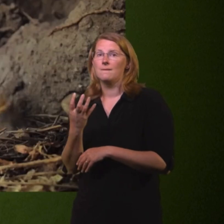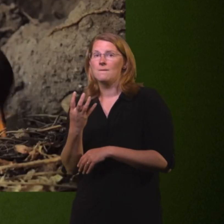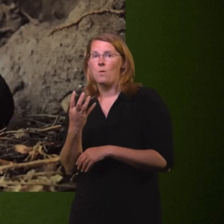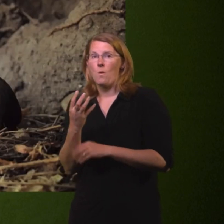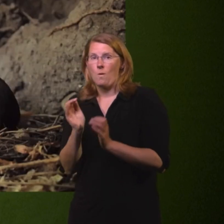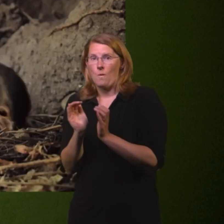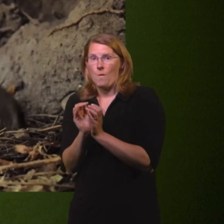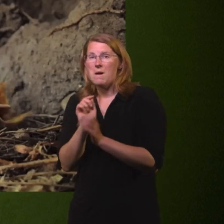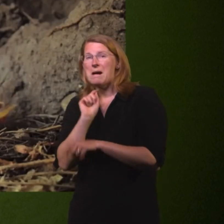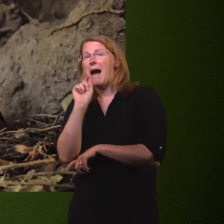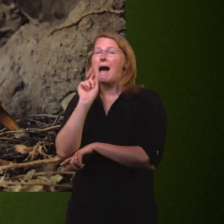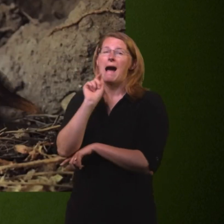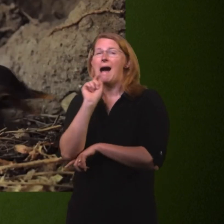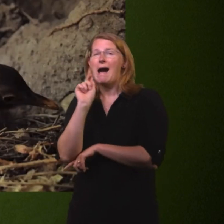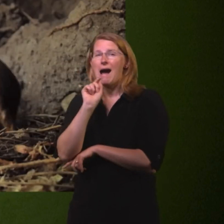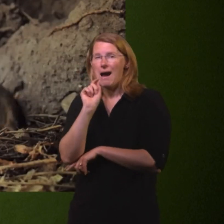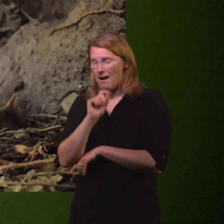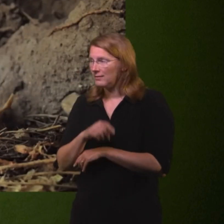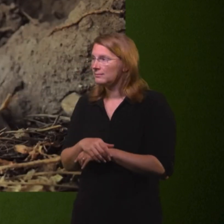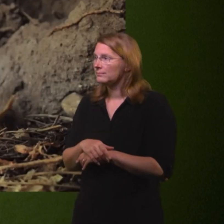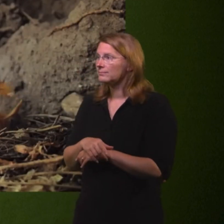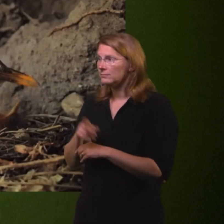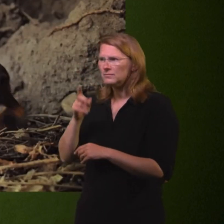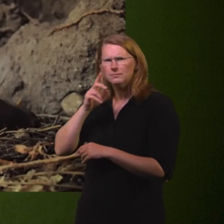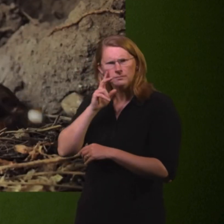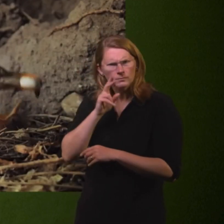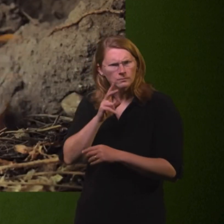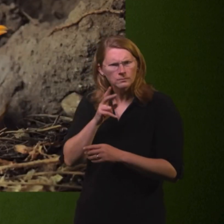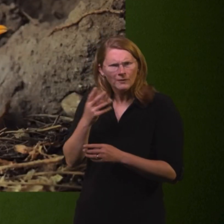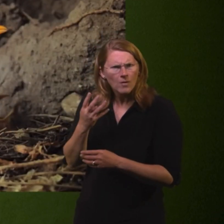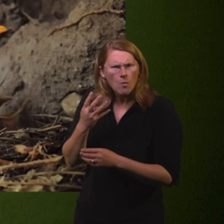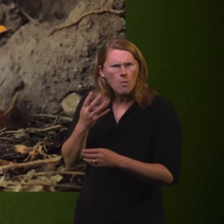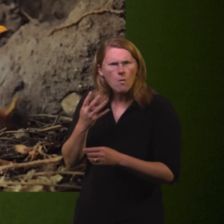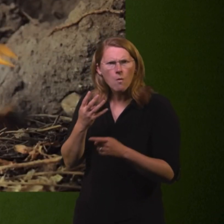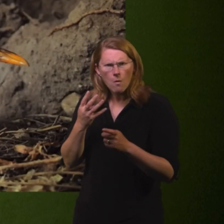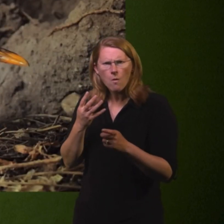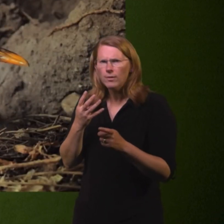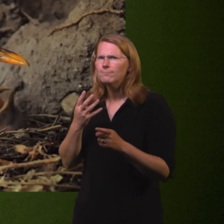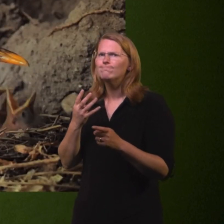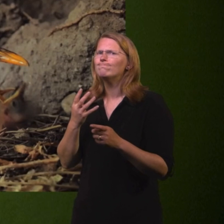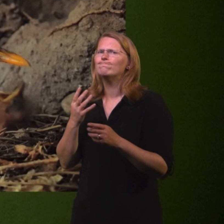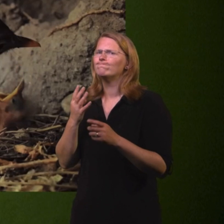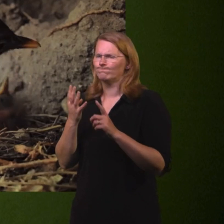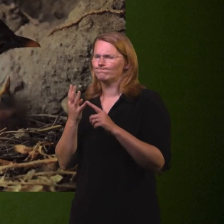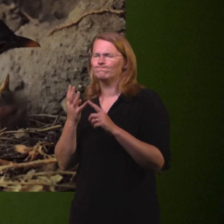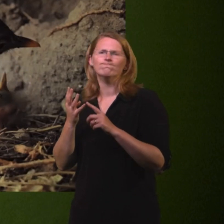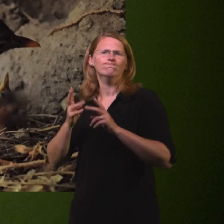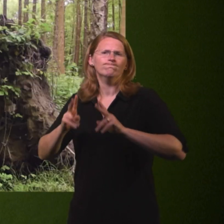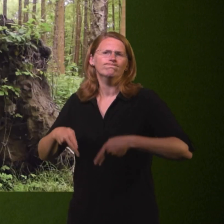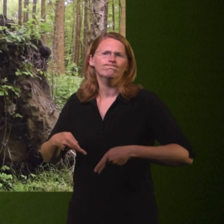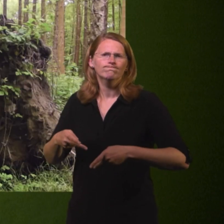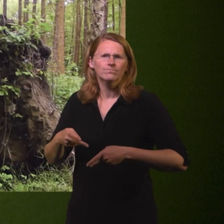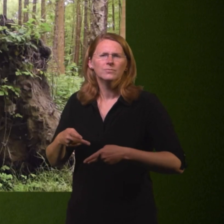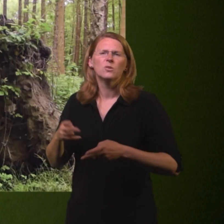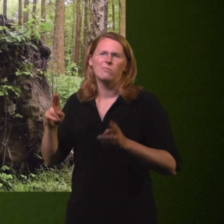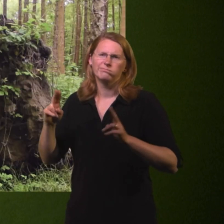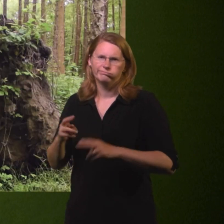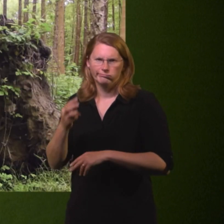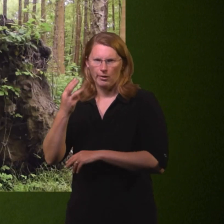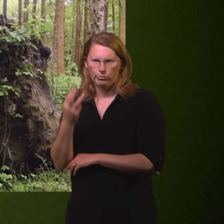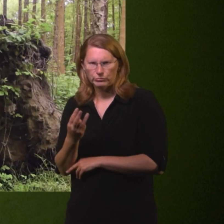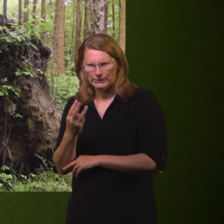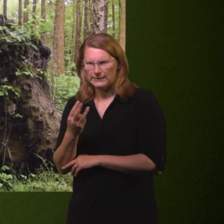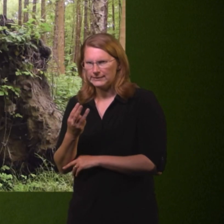heads there. I can tell you that subsequently, unfortunately, one of them has died. We don't know why. It's still in the bottom of the nest, but the other 3 are still